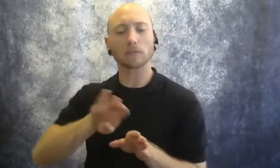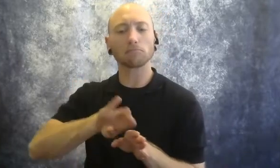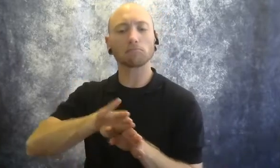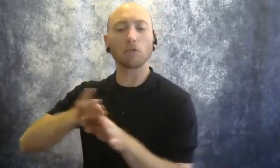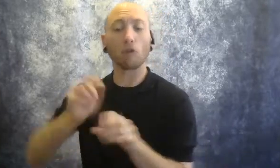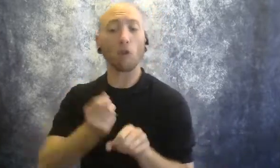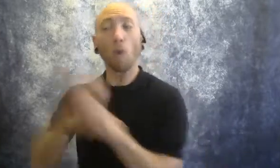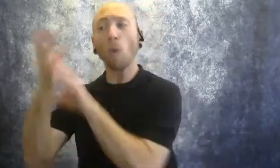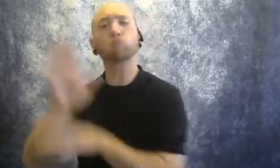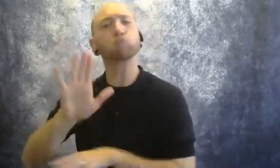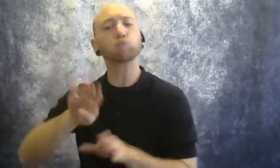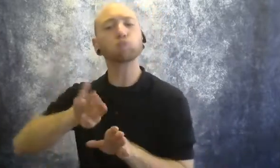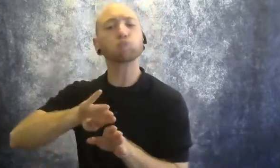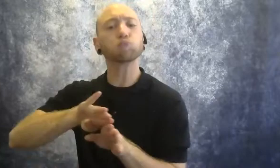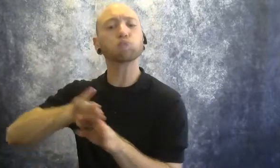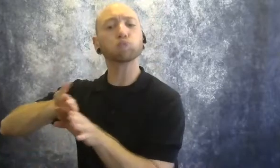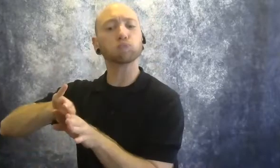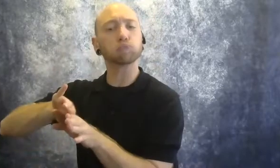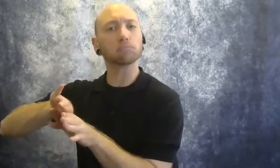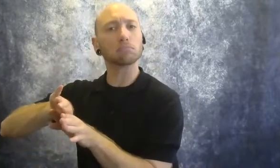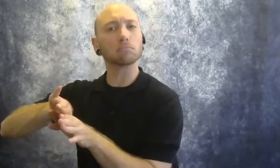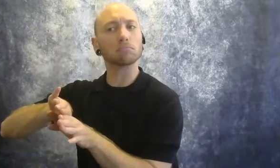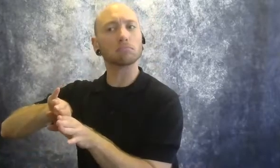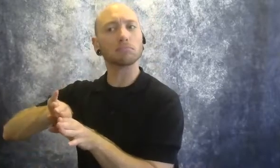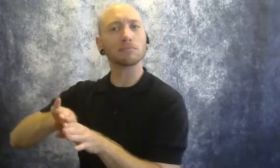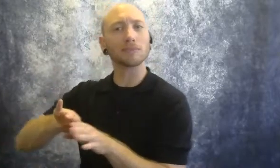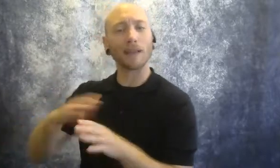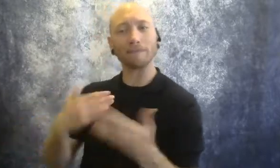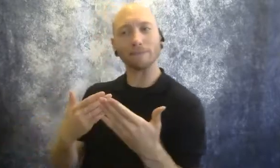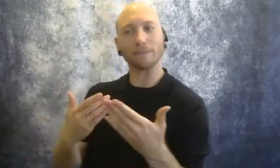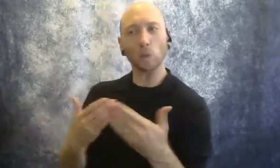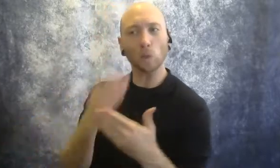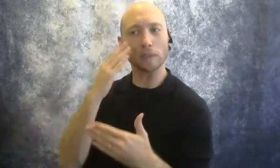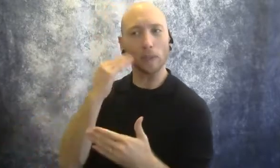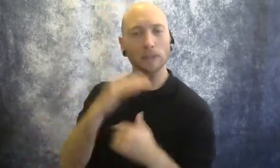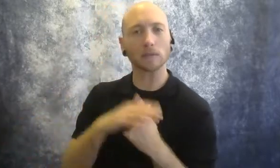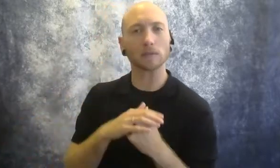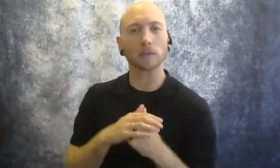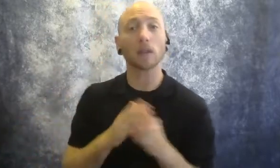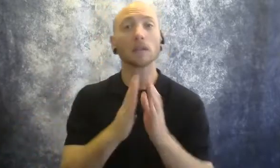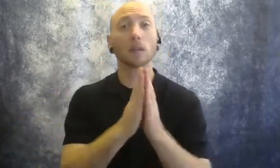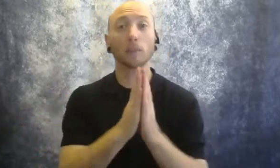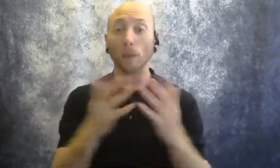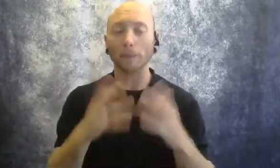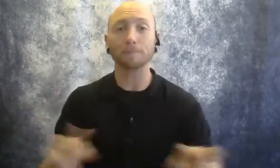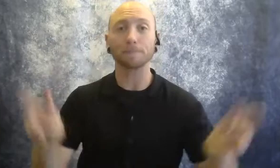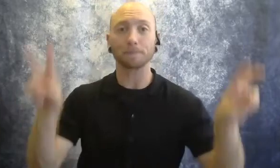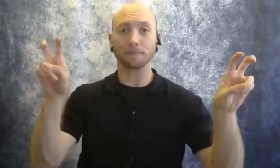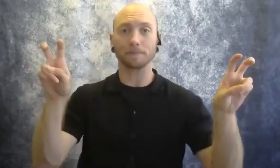have to throw it away. Just set it aside for now, and so that we can have a new experience." So the